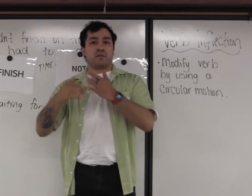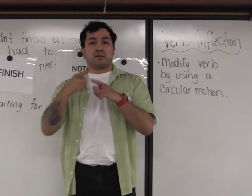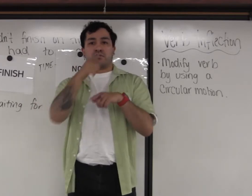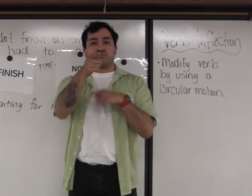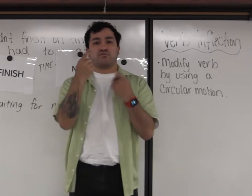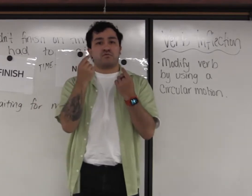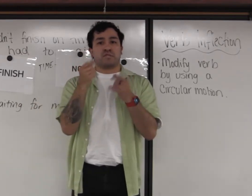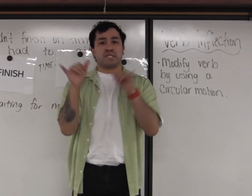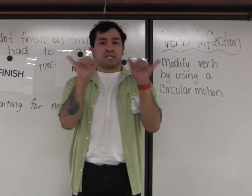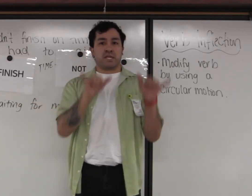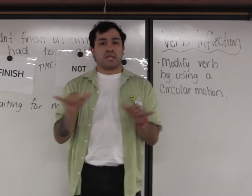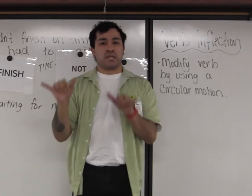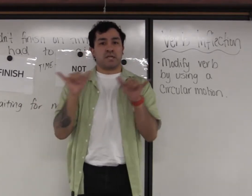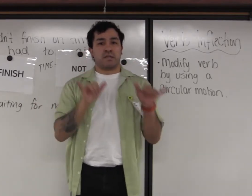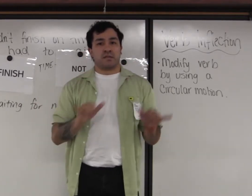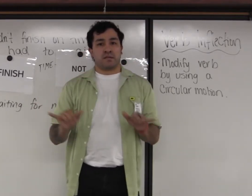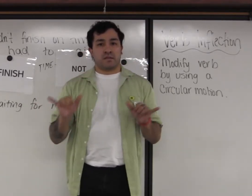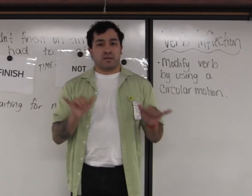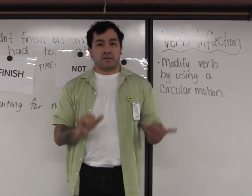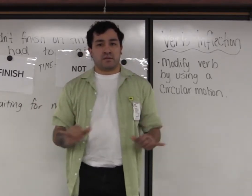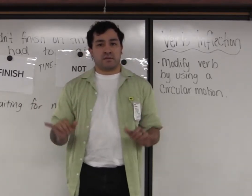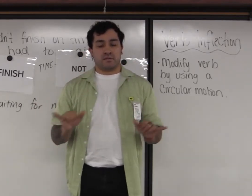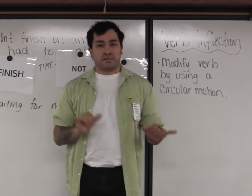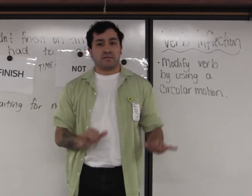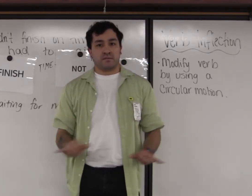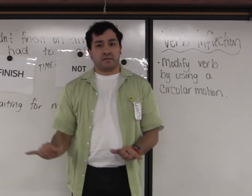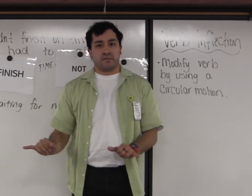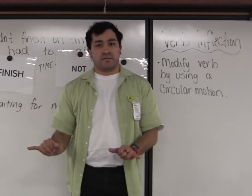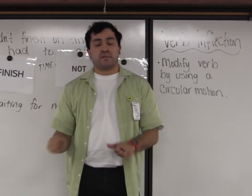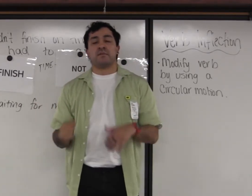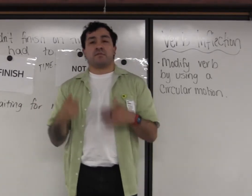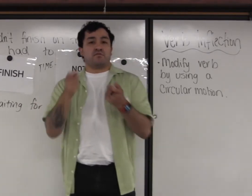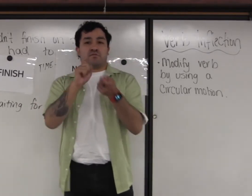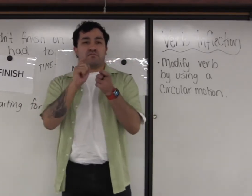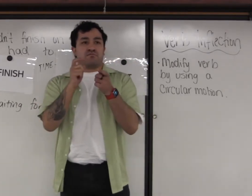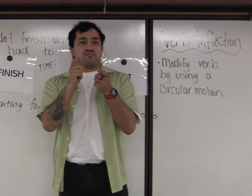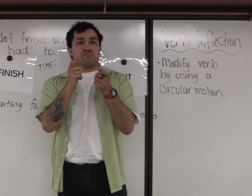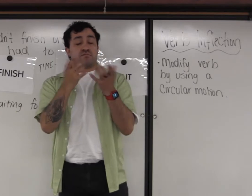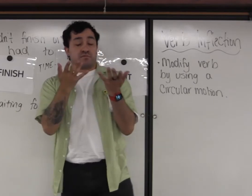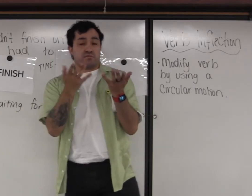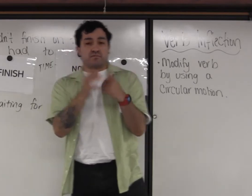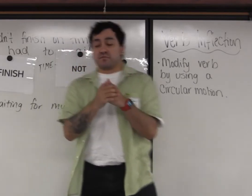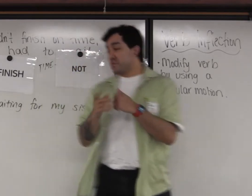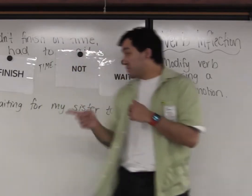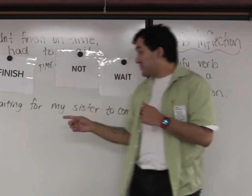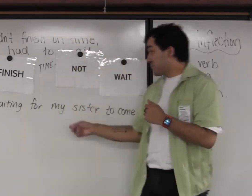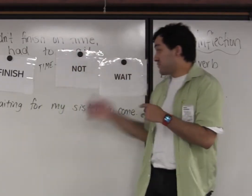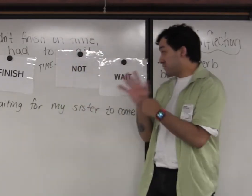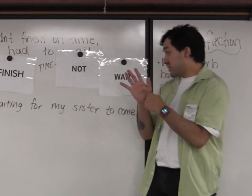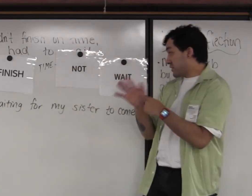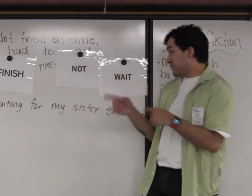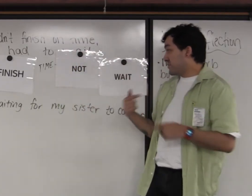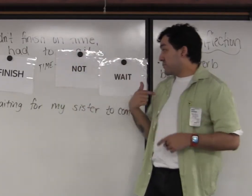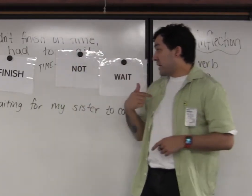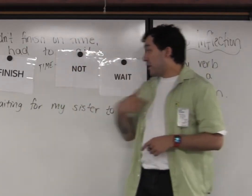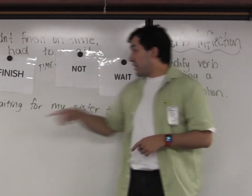time has passed. So, for example, this is a verb inflection, same, has that circular